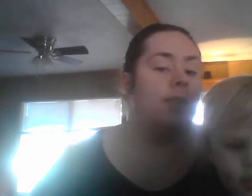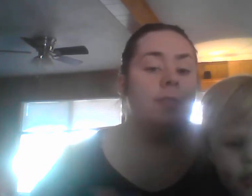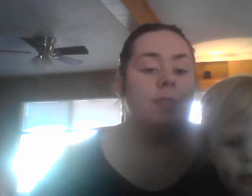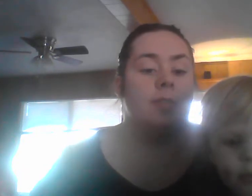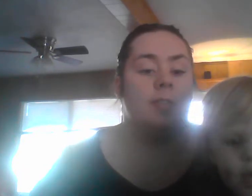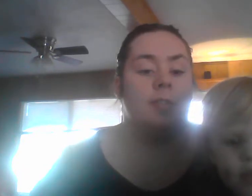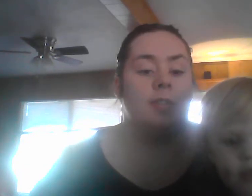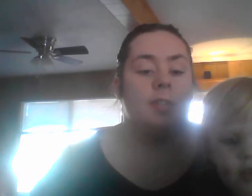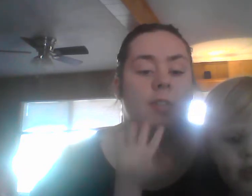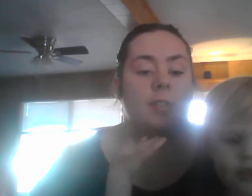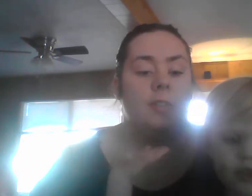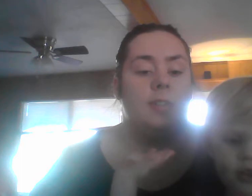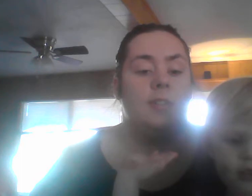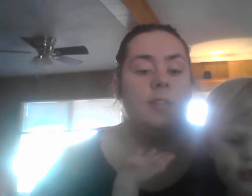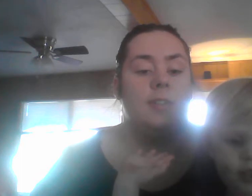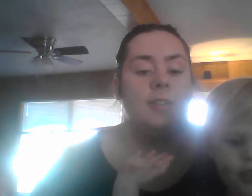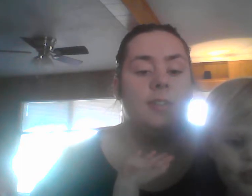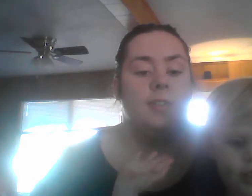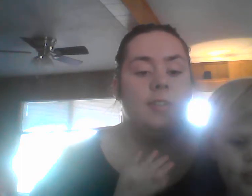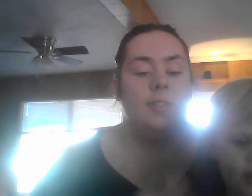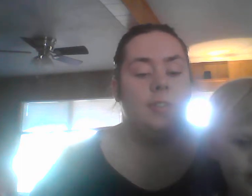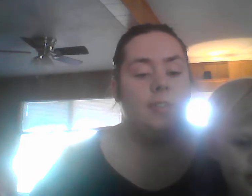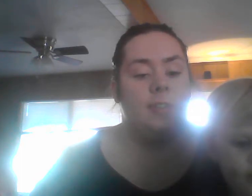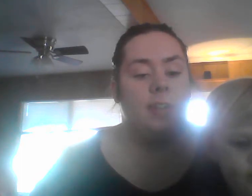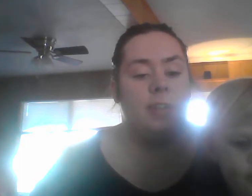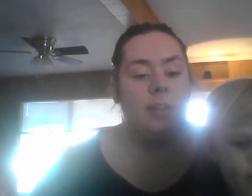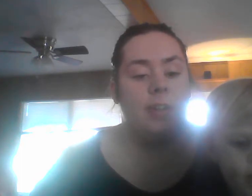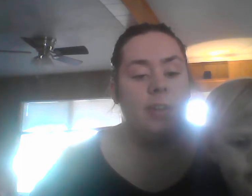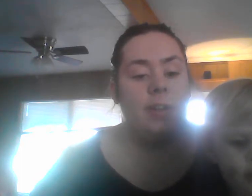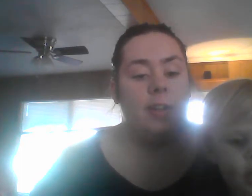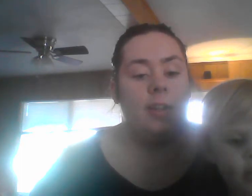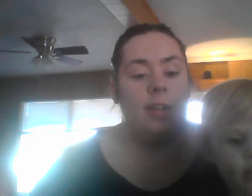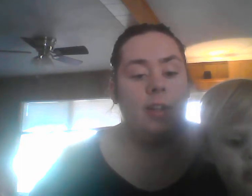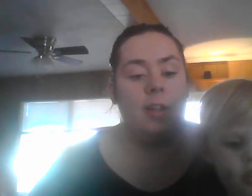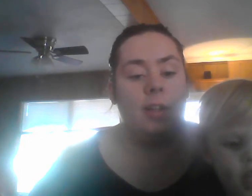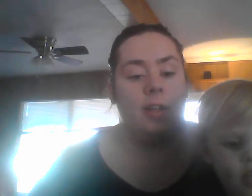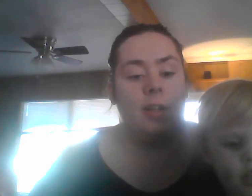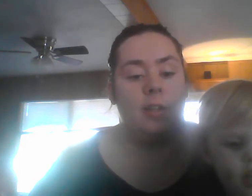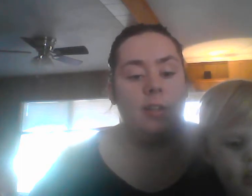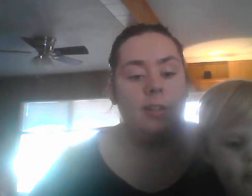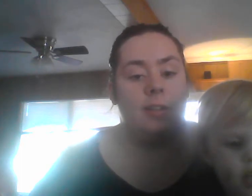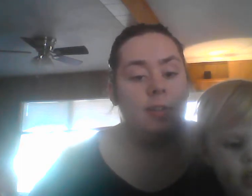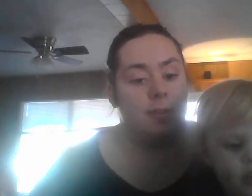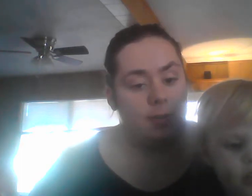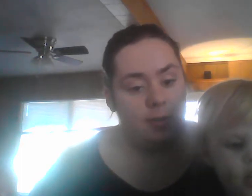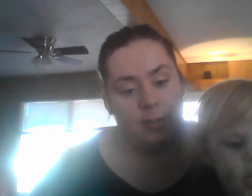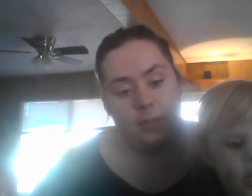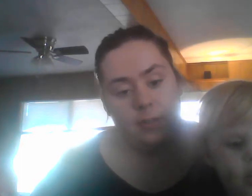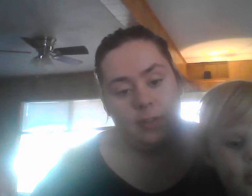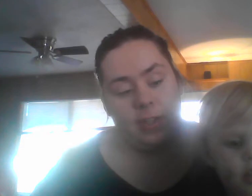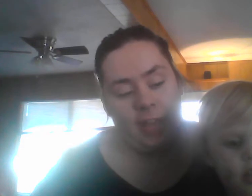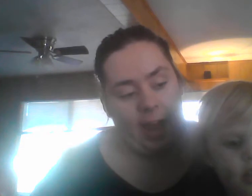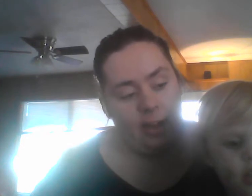Hi my princessy. A dream turn, a rain turn. Yeah.